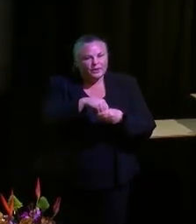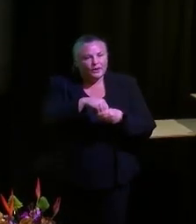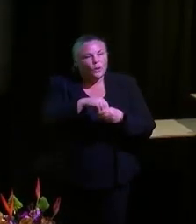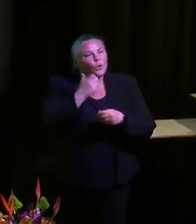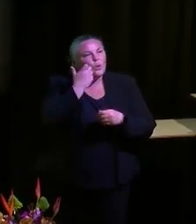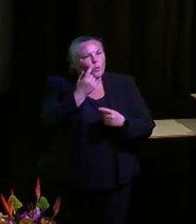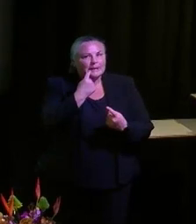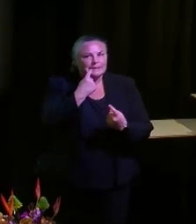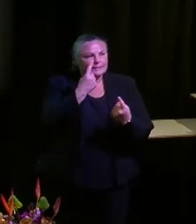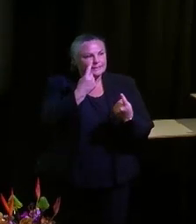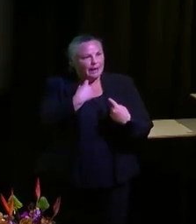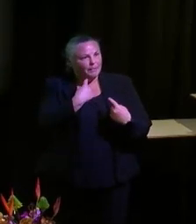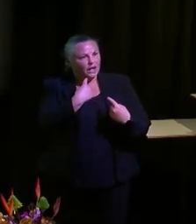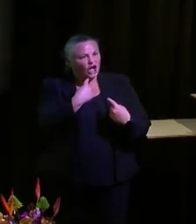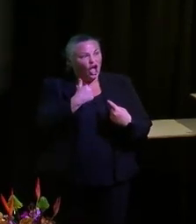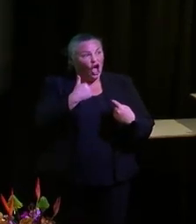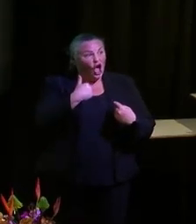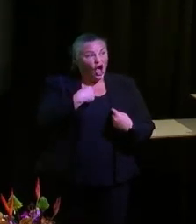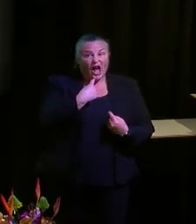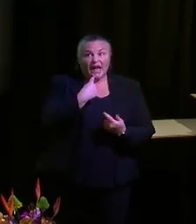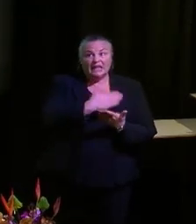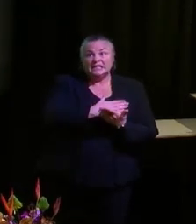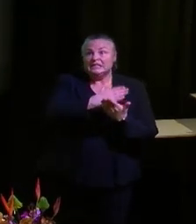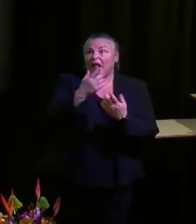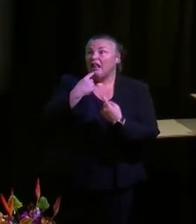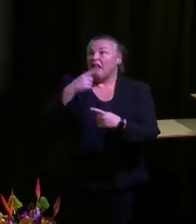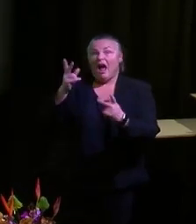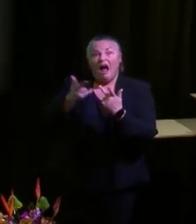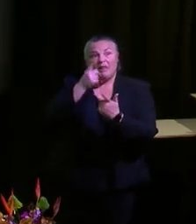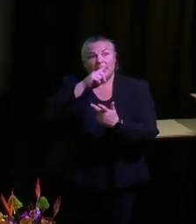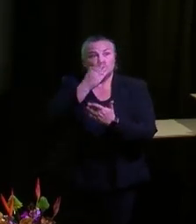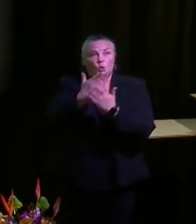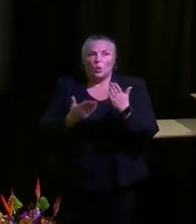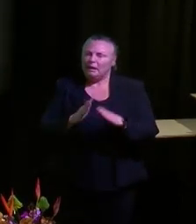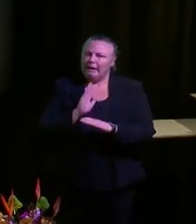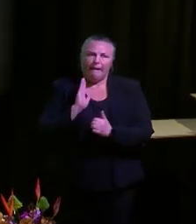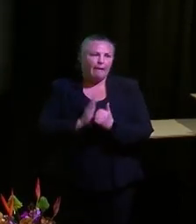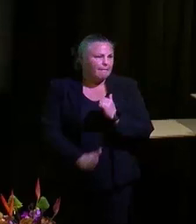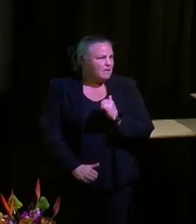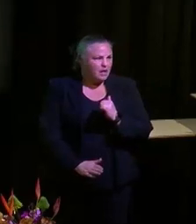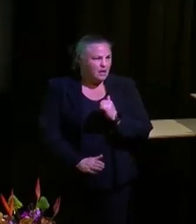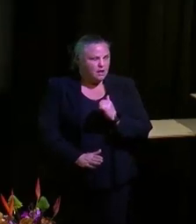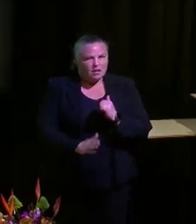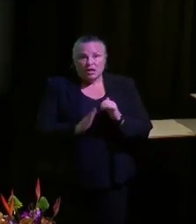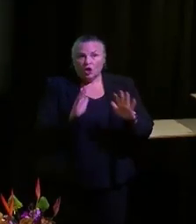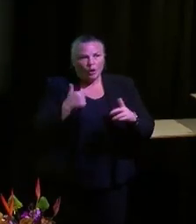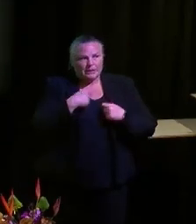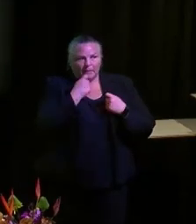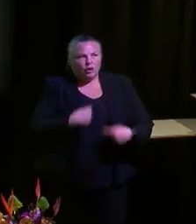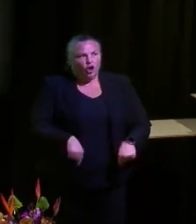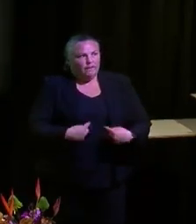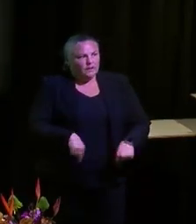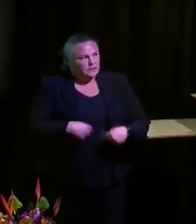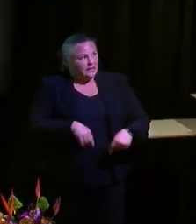not tell stories that belong to other people. So I was actually really anxious when I got the email and the phone call from Jonathan to say, do you want to